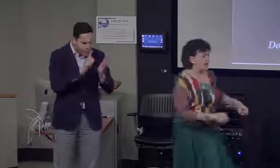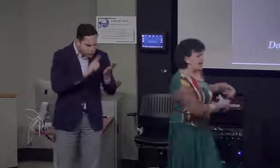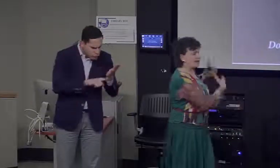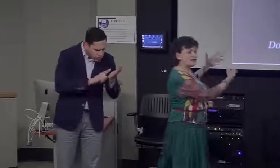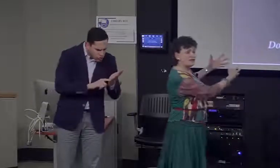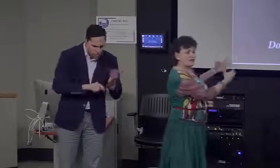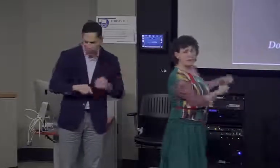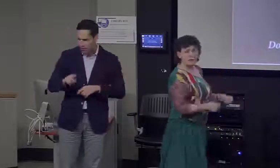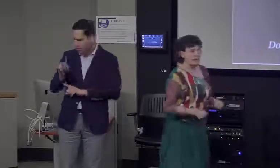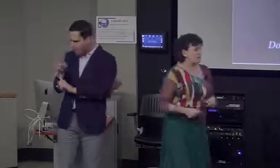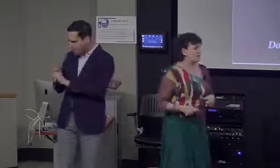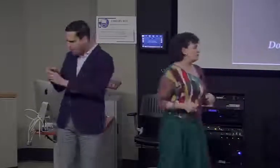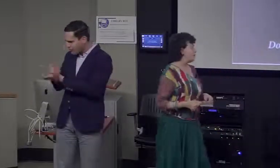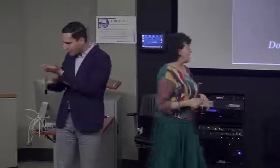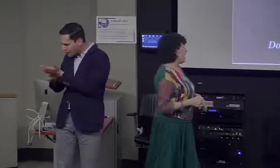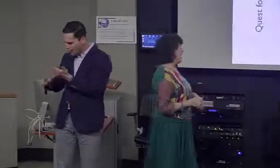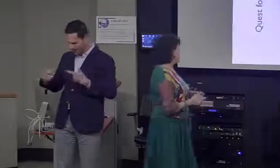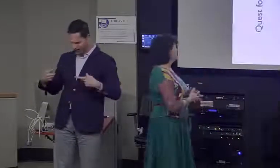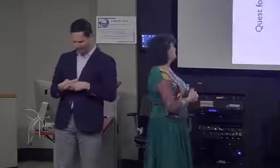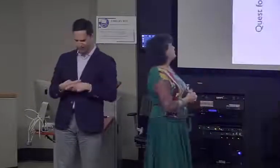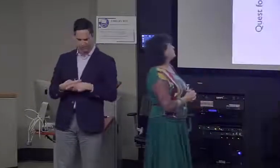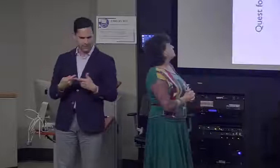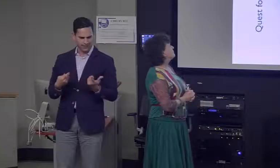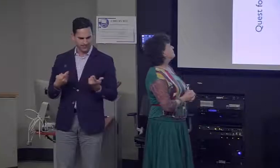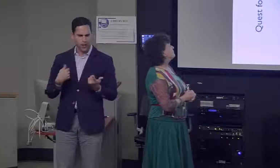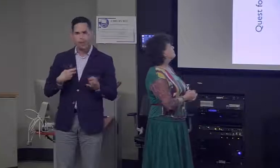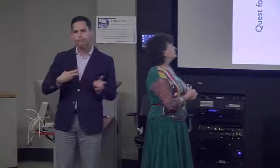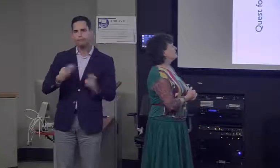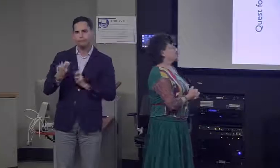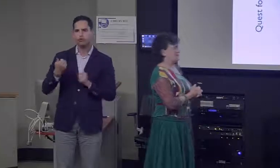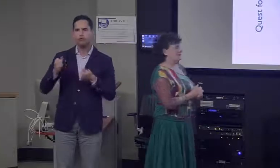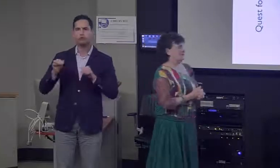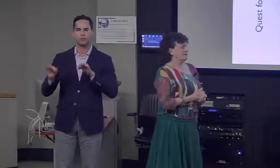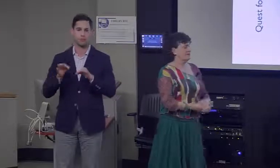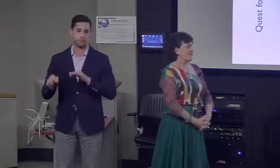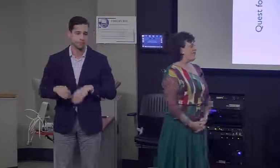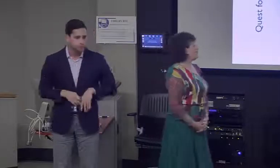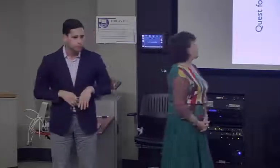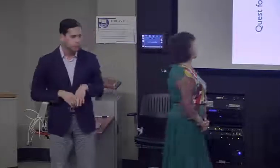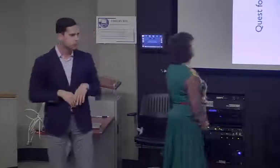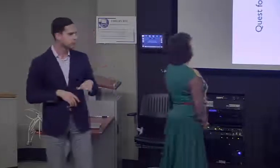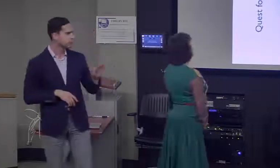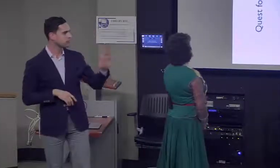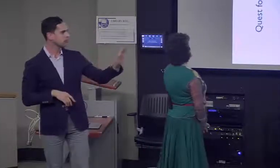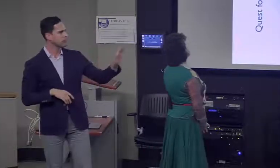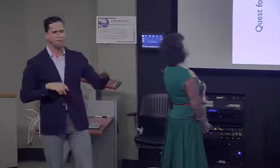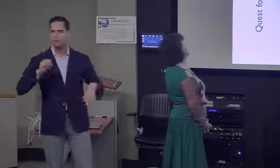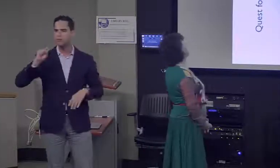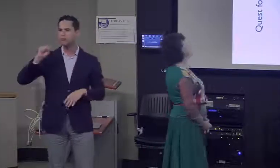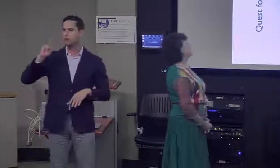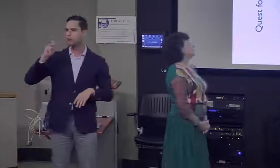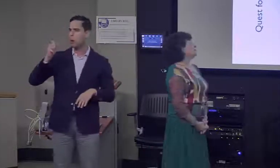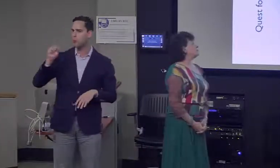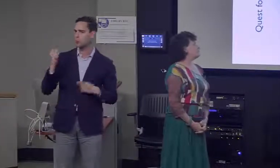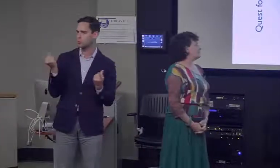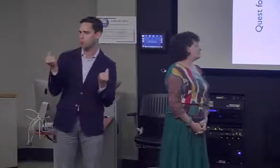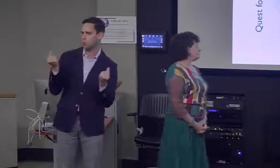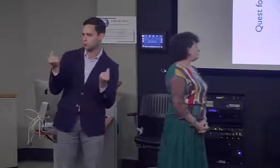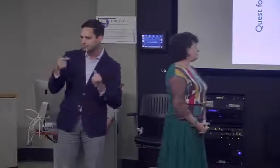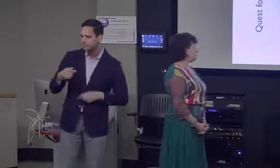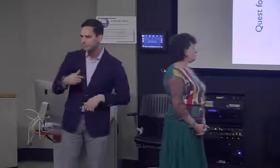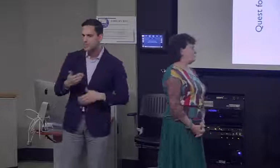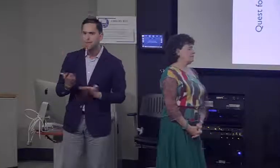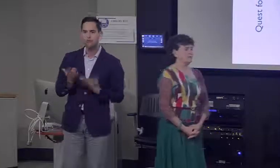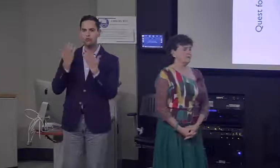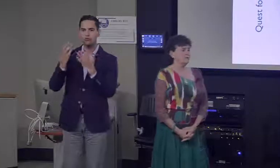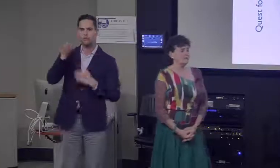research, and this is what we borrow from today. What he did in his vision is he suggested a